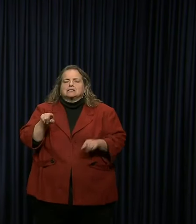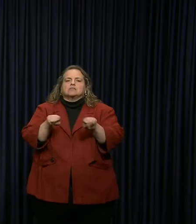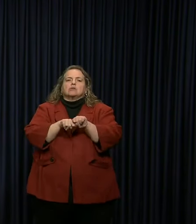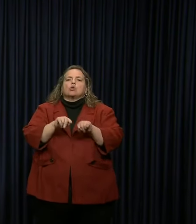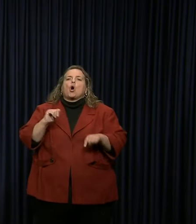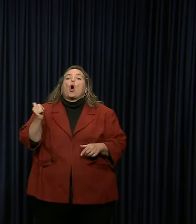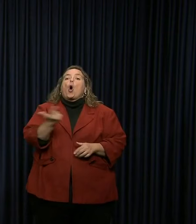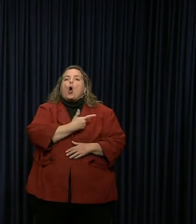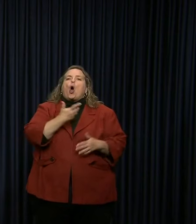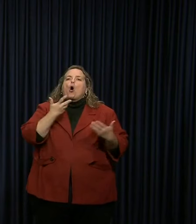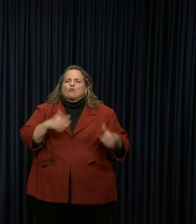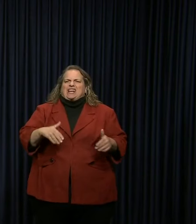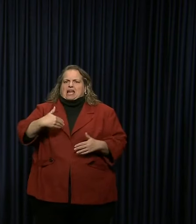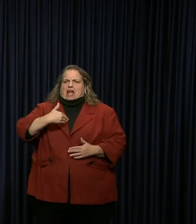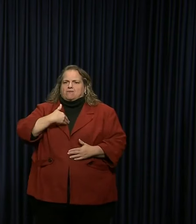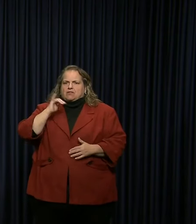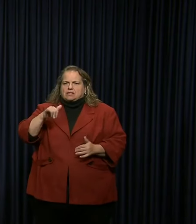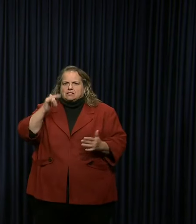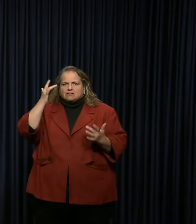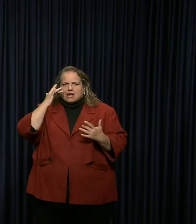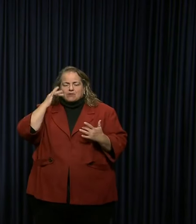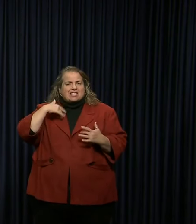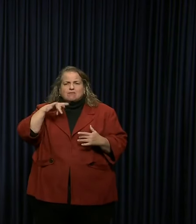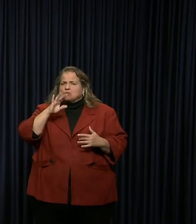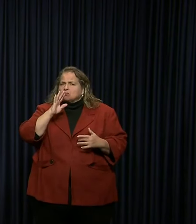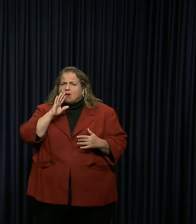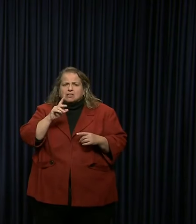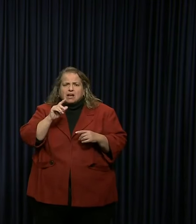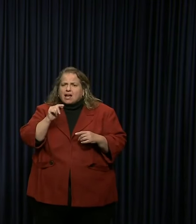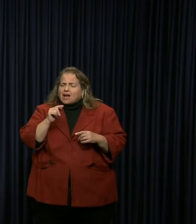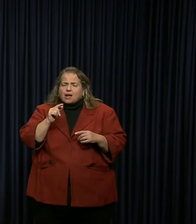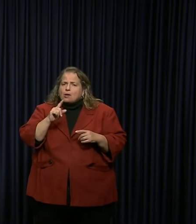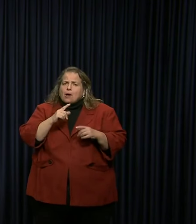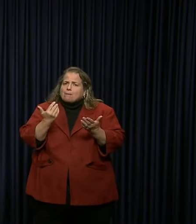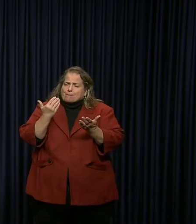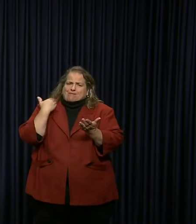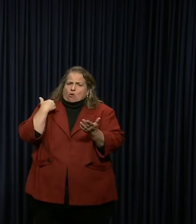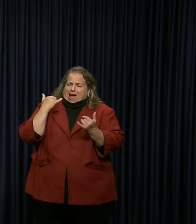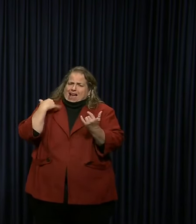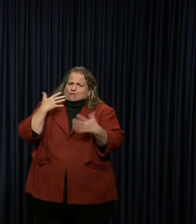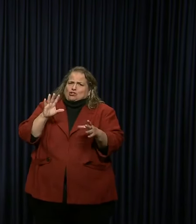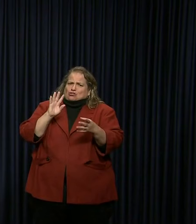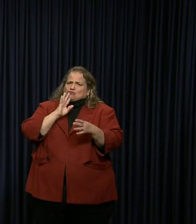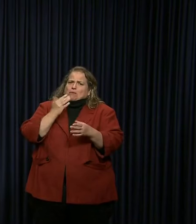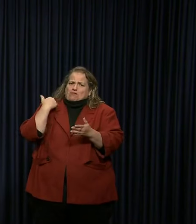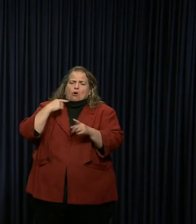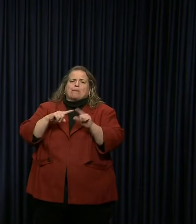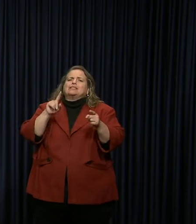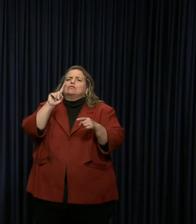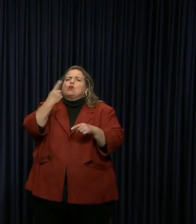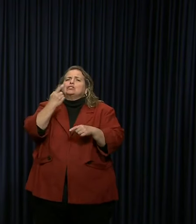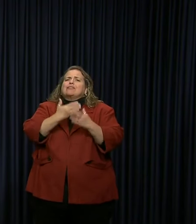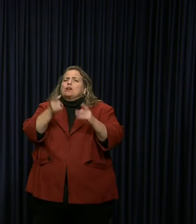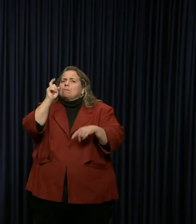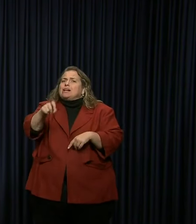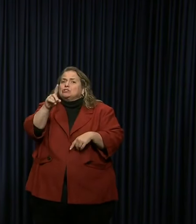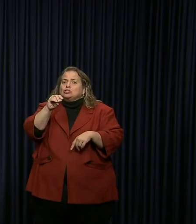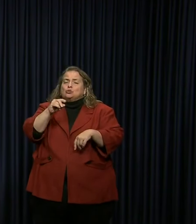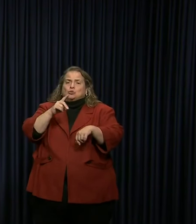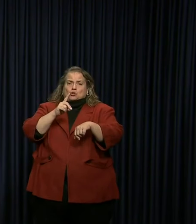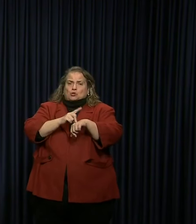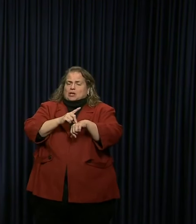of us already have this virus, because I haven't talked about it in a while, but we have two duties. Number one, to do everything we can not to get the virus ourselves,